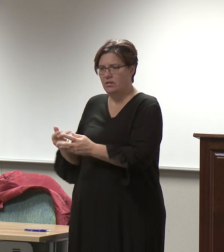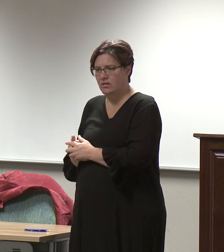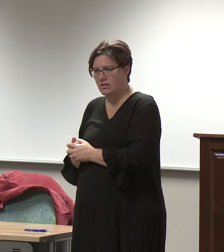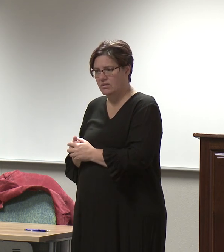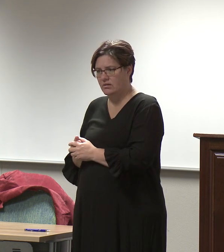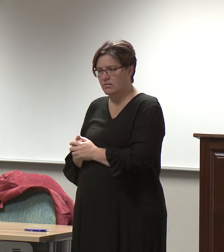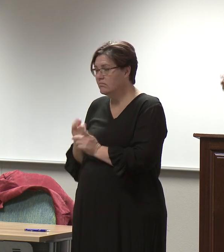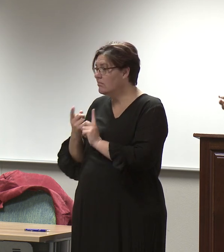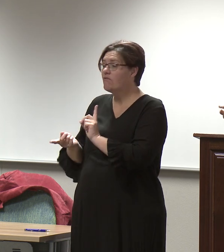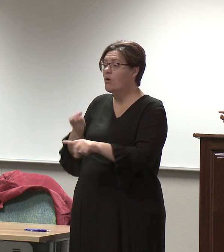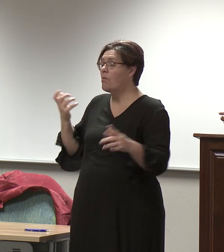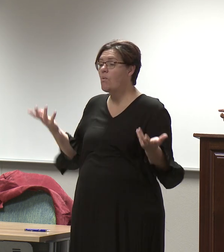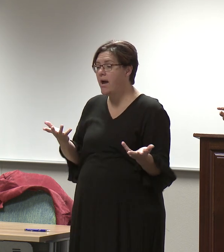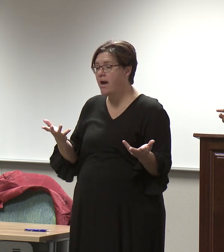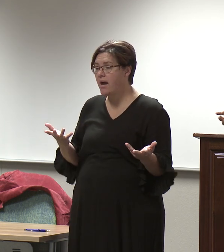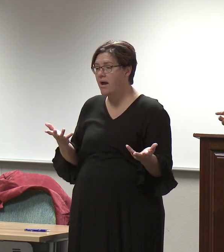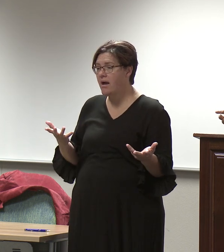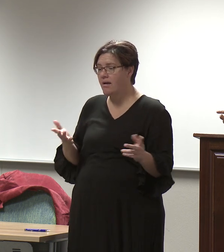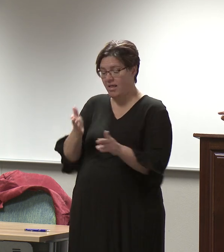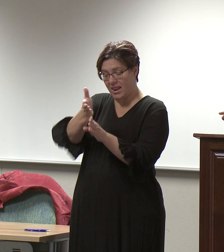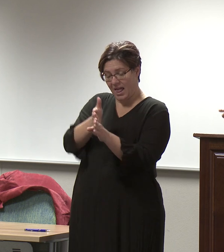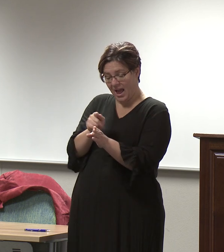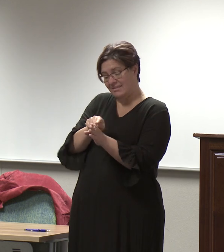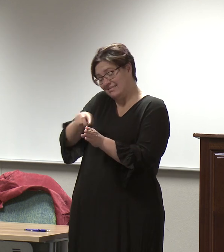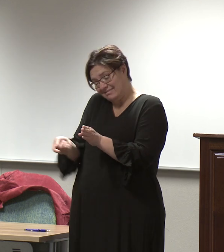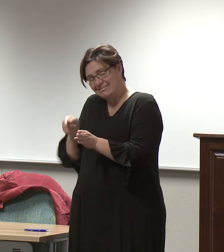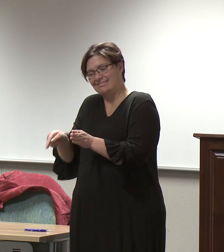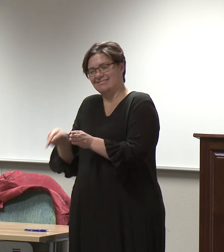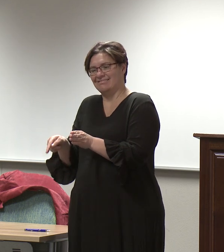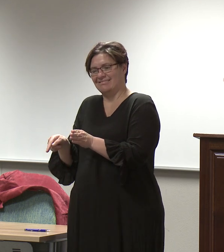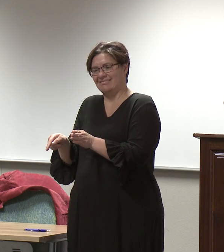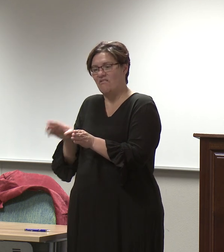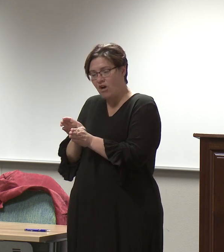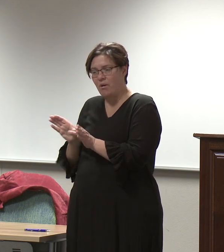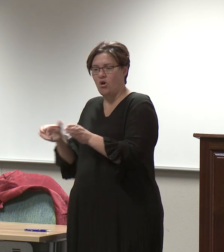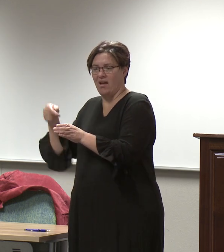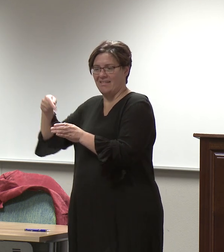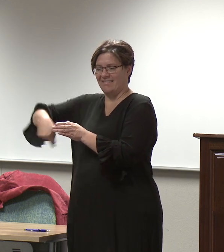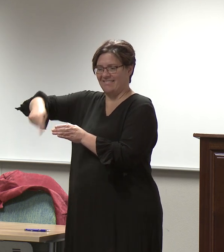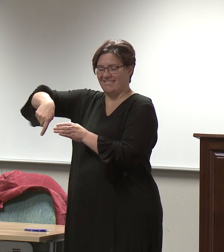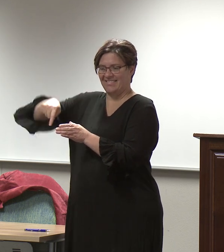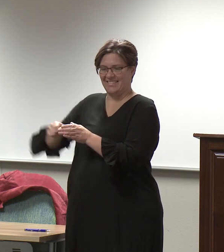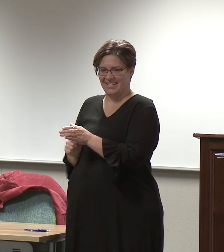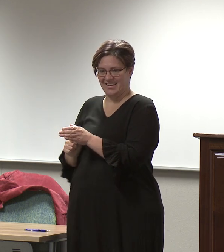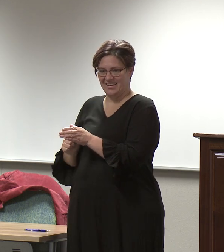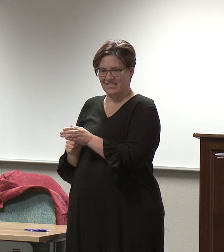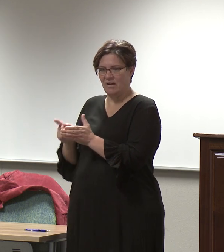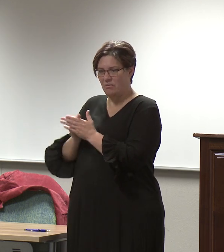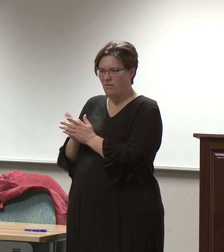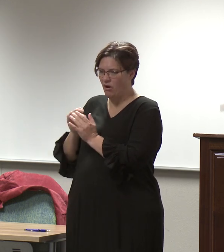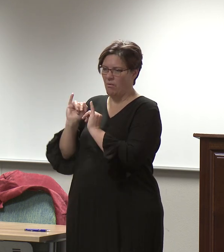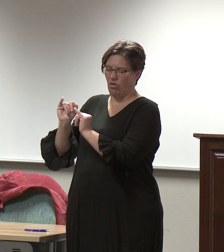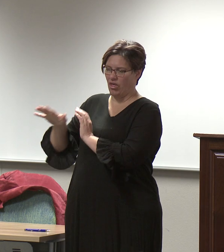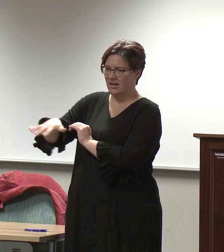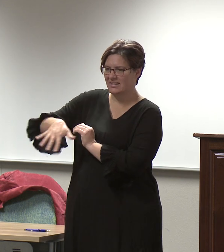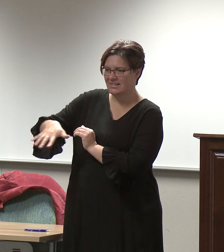came from the other side of the Bissau line, as I explained. They came from the colonial sociability. People from the ghettos,